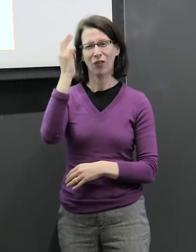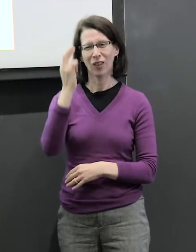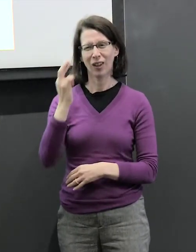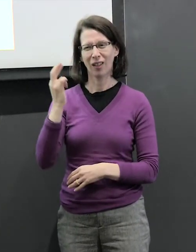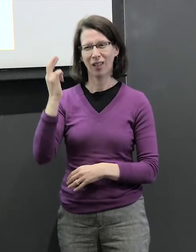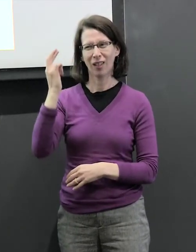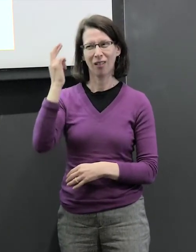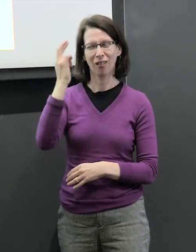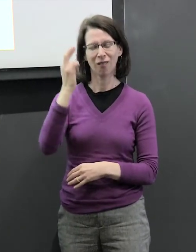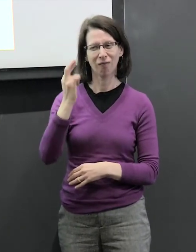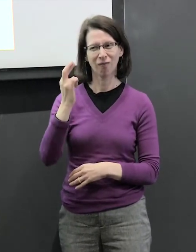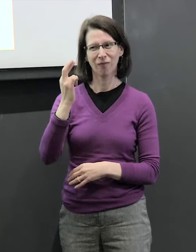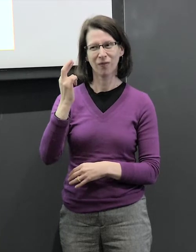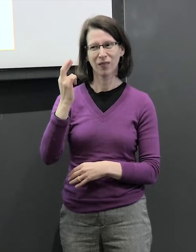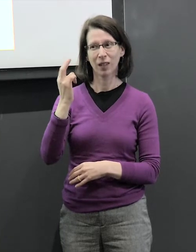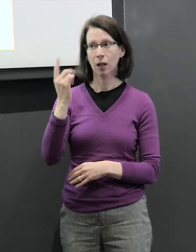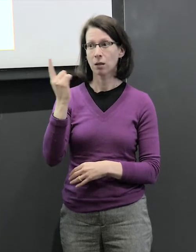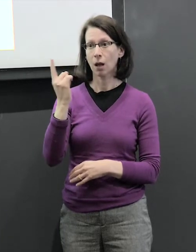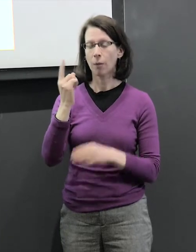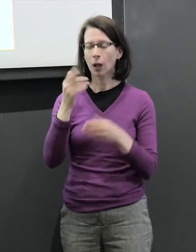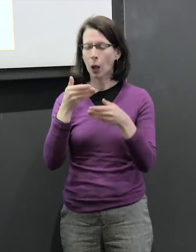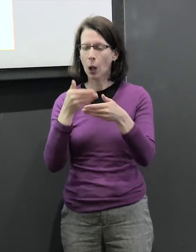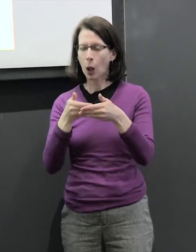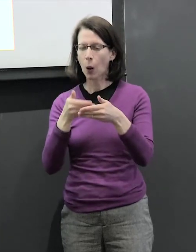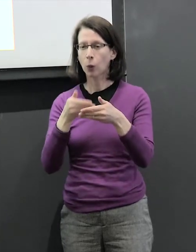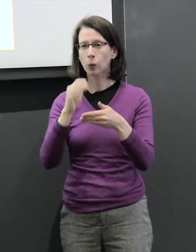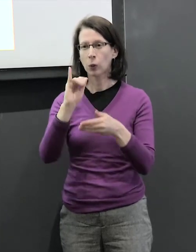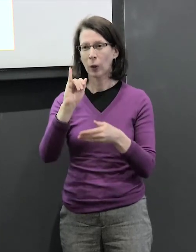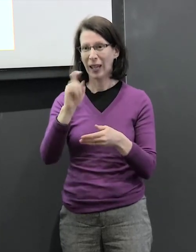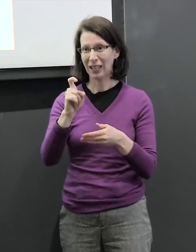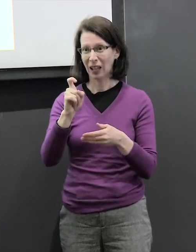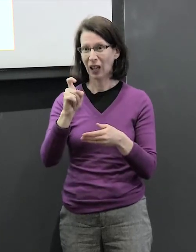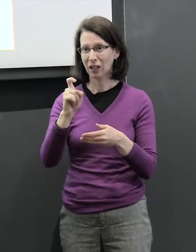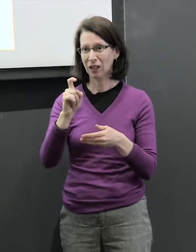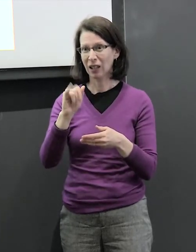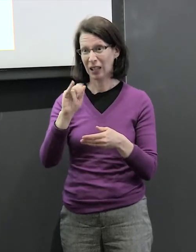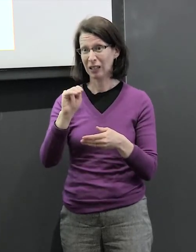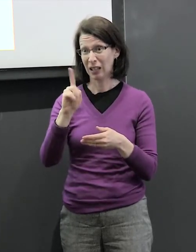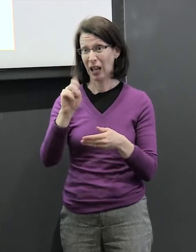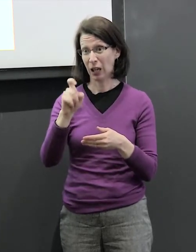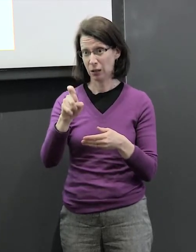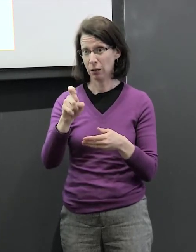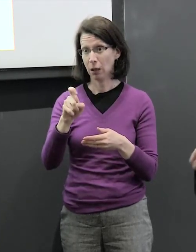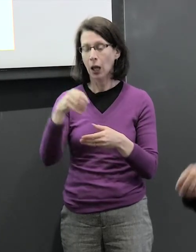close to these indices are realized in signing space